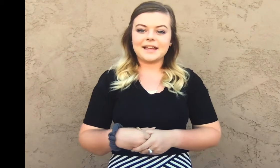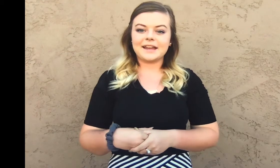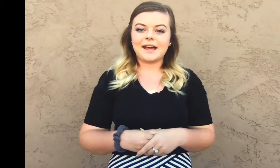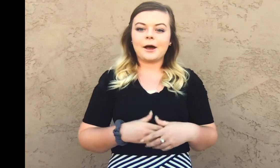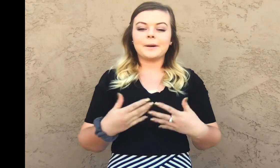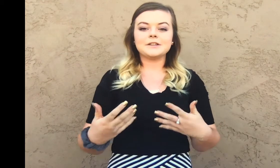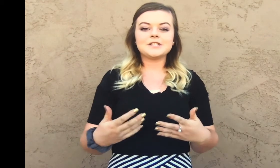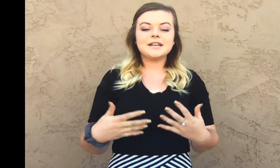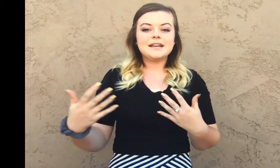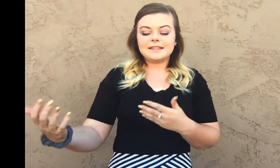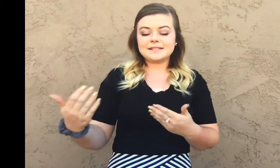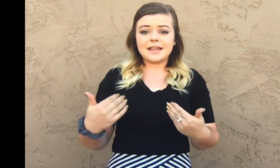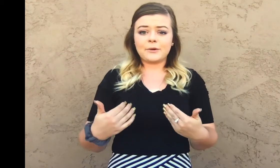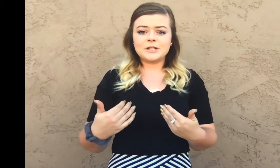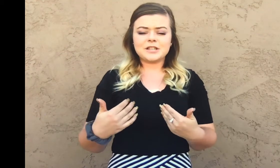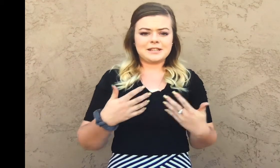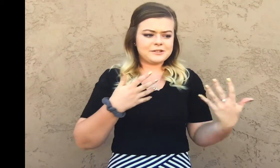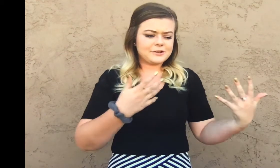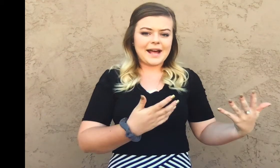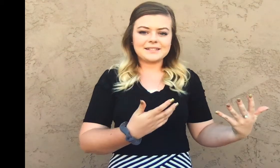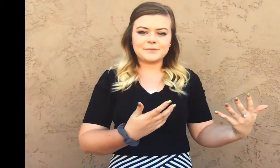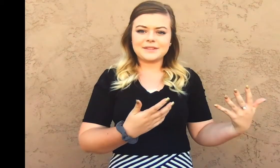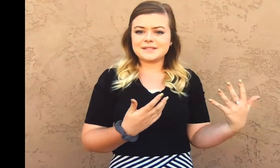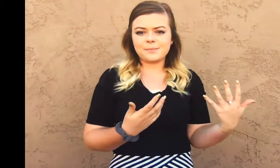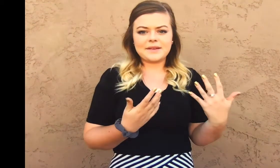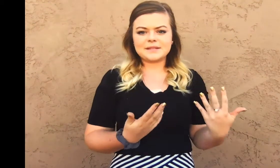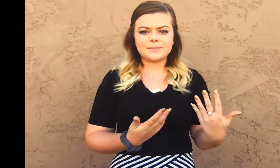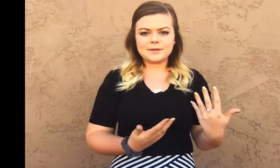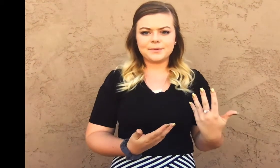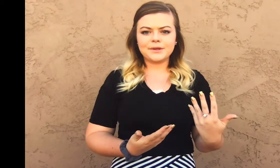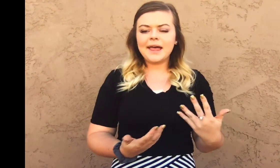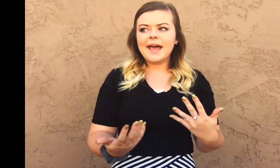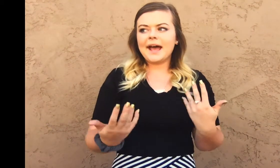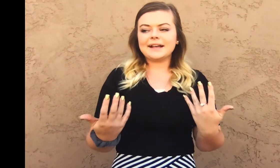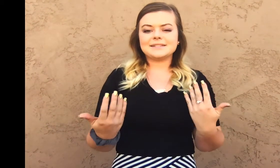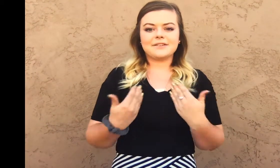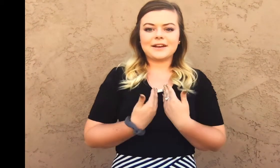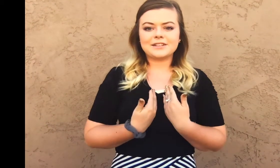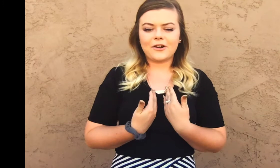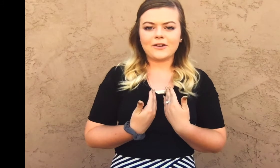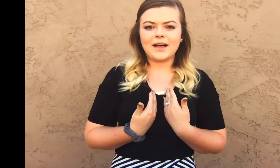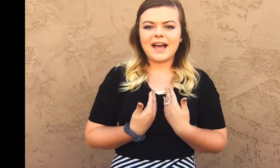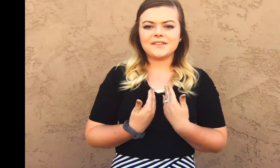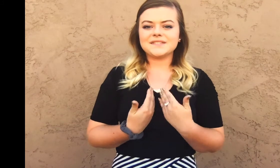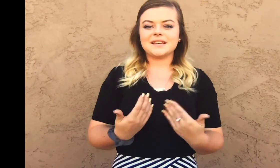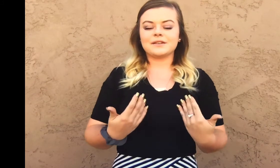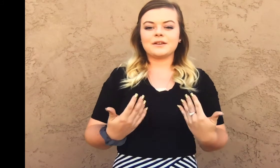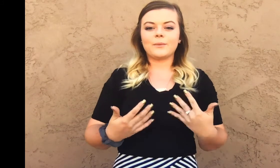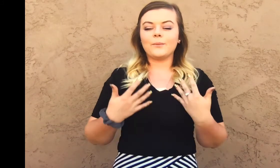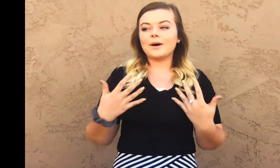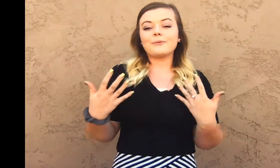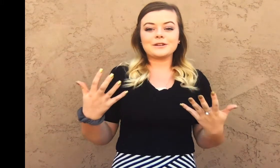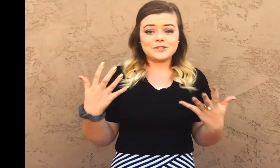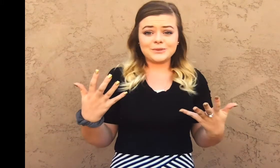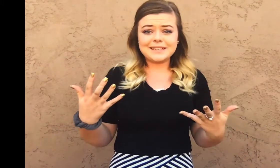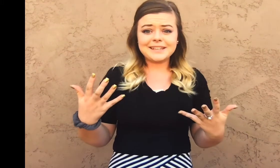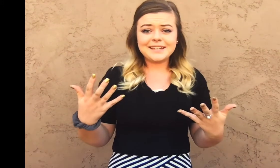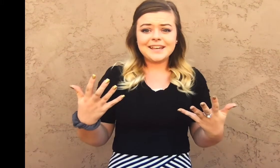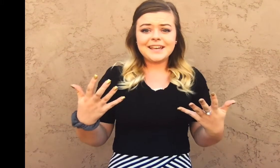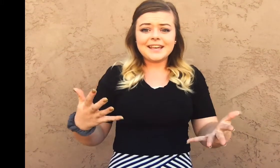how much this language and interacting with these amazing people has affected our lives, and what we're doing